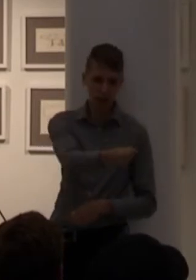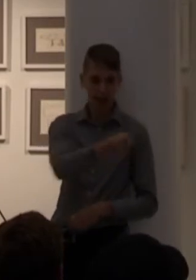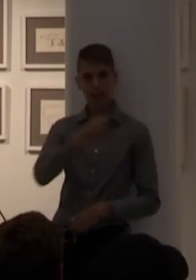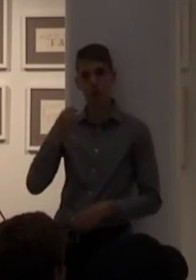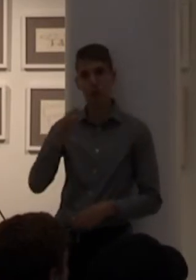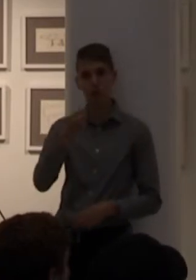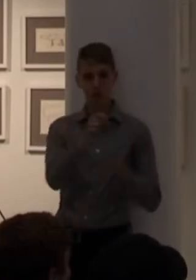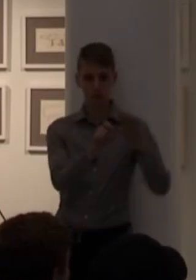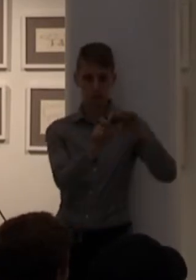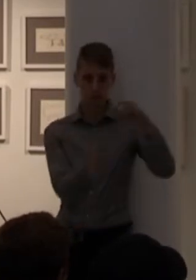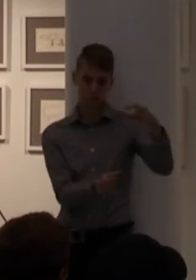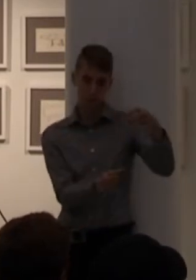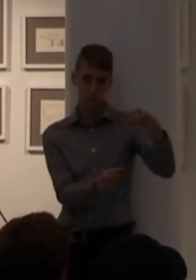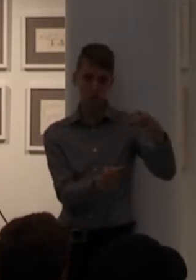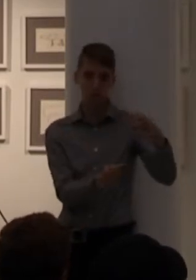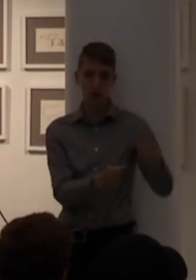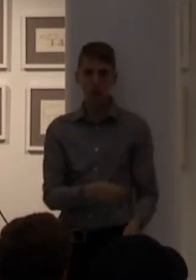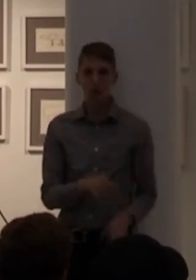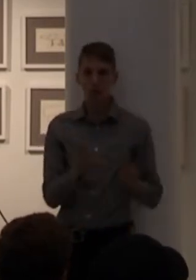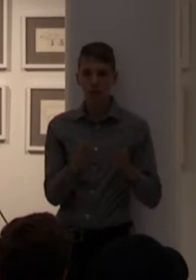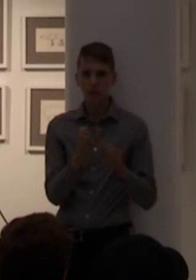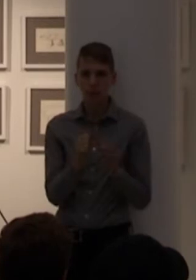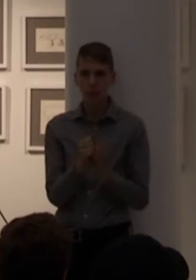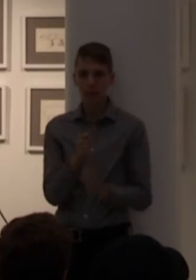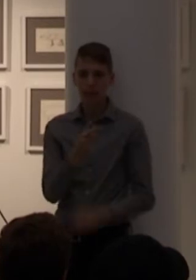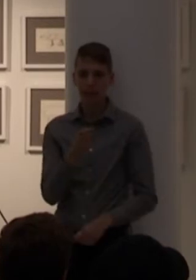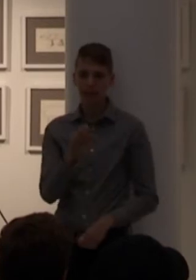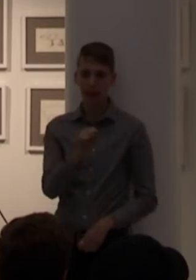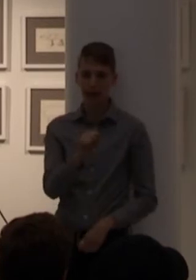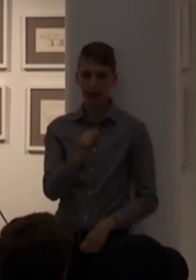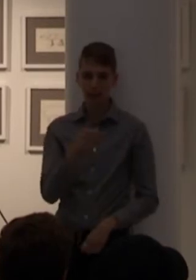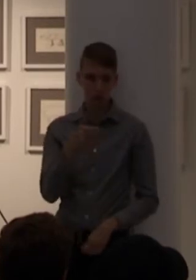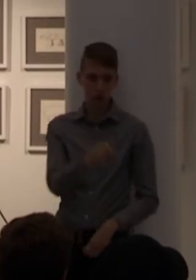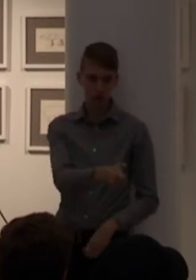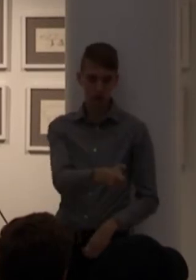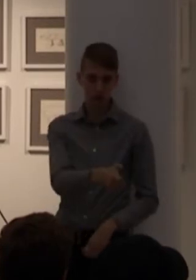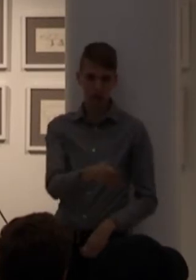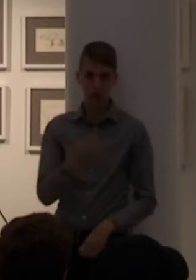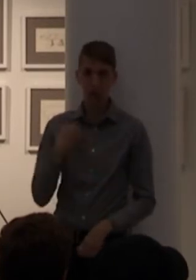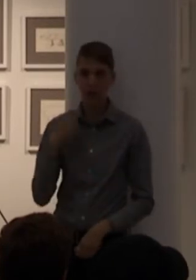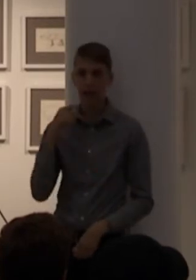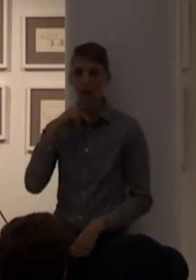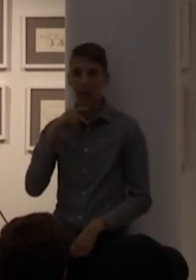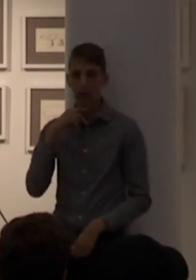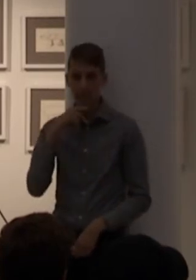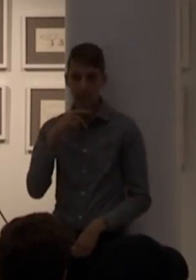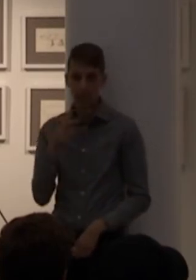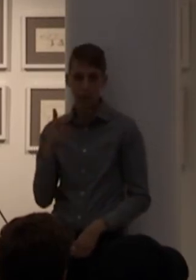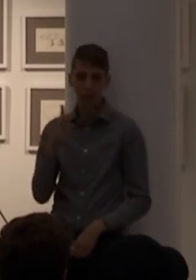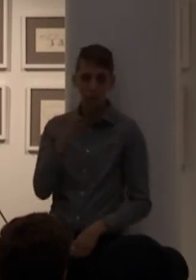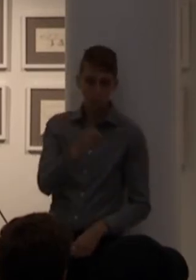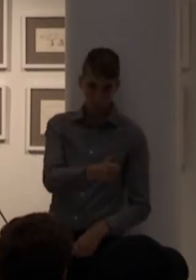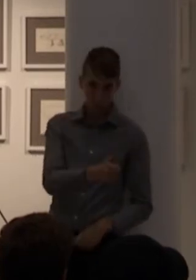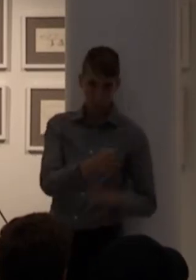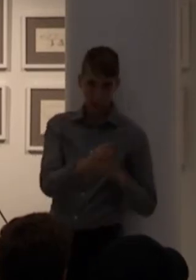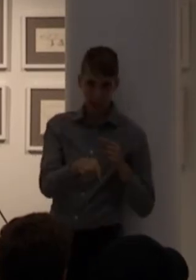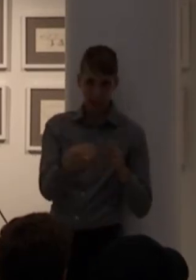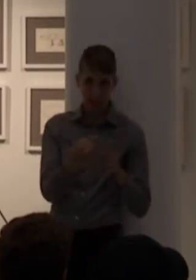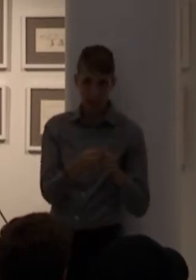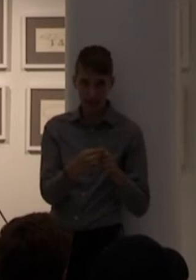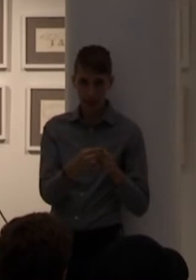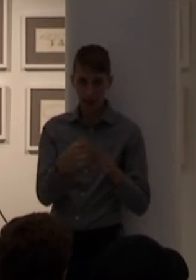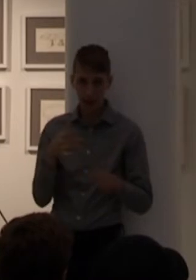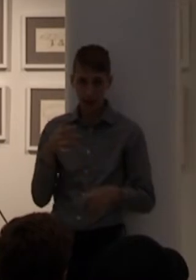handle, but it was done with gas injection. They injected the plastic, then fractionally seconds afterwards, they